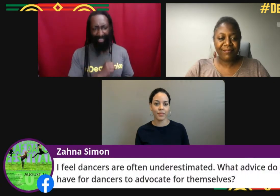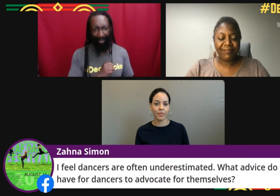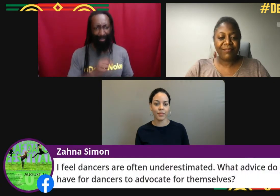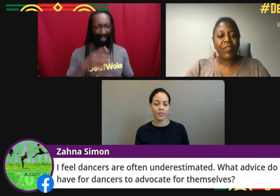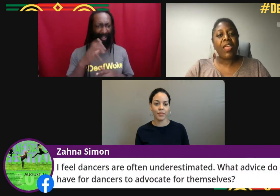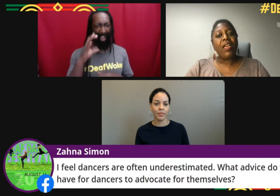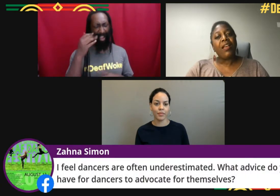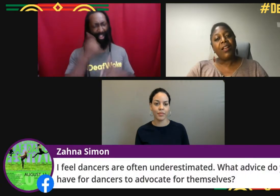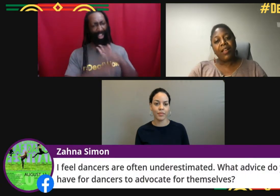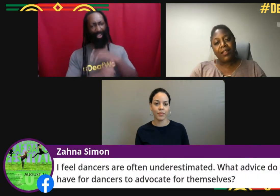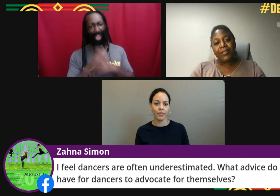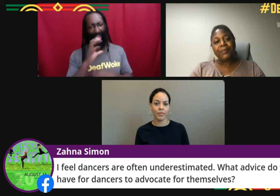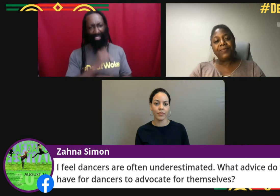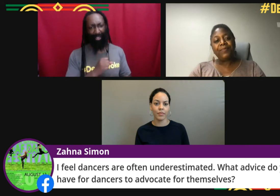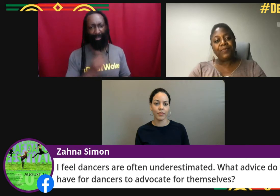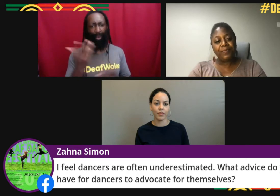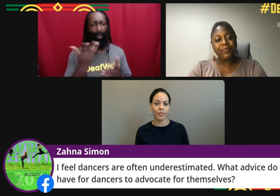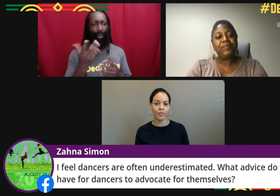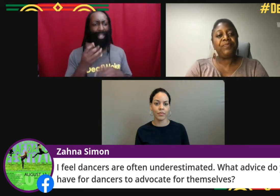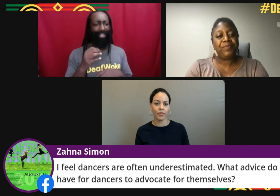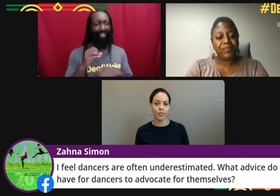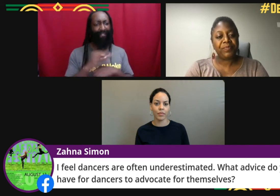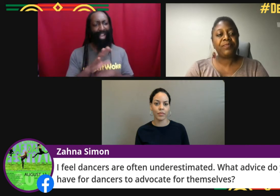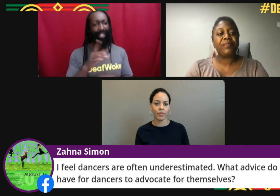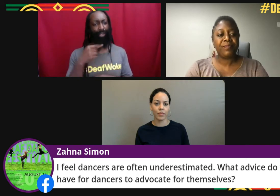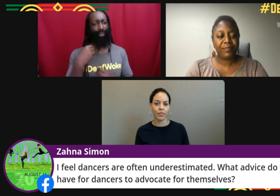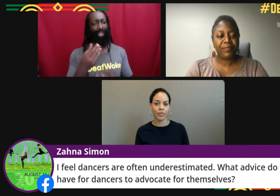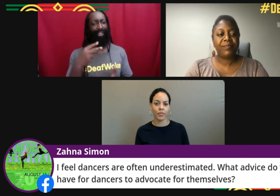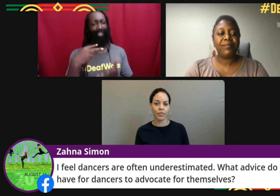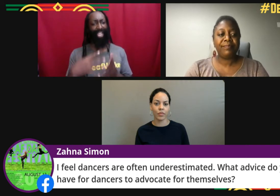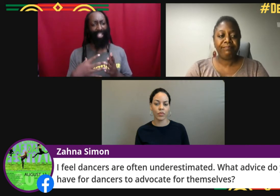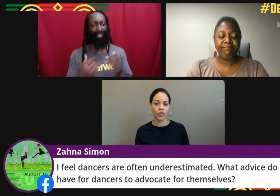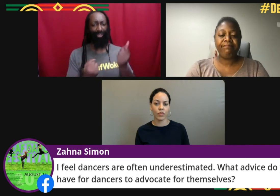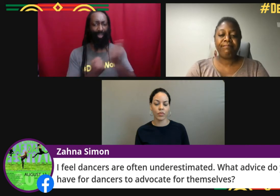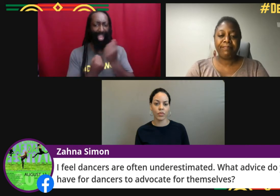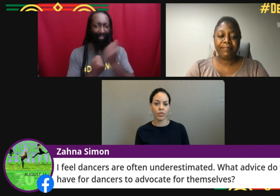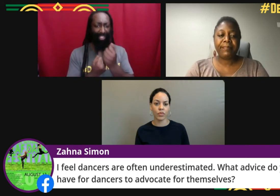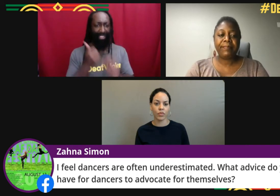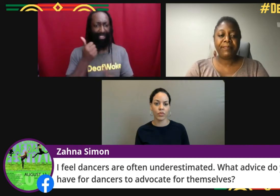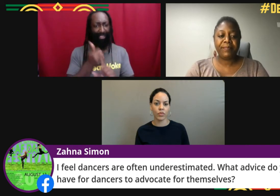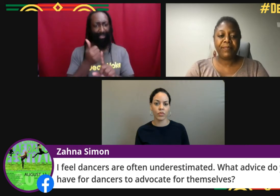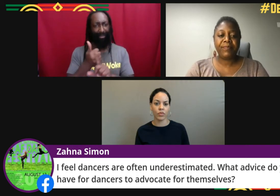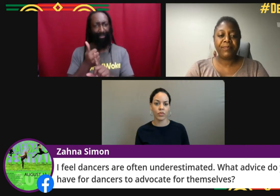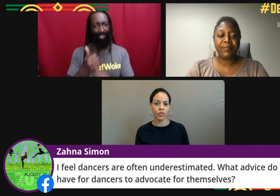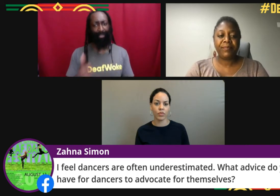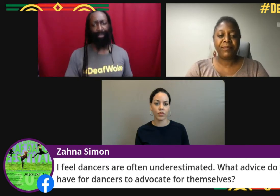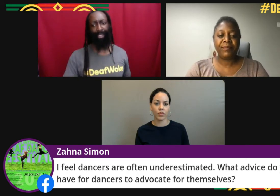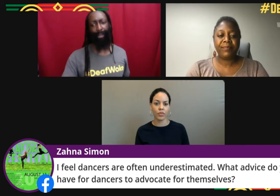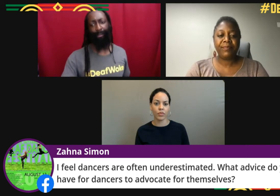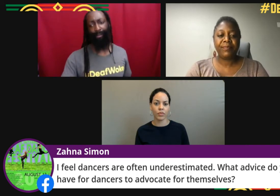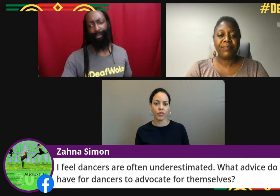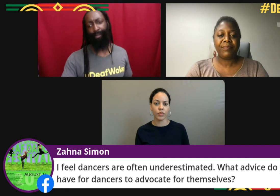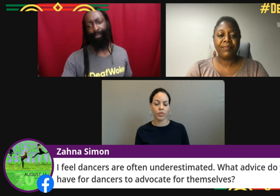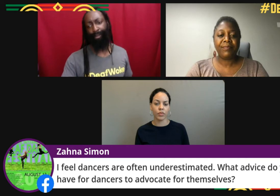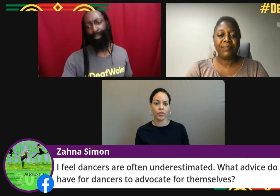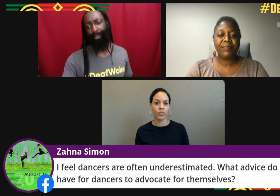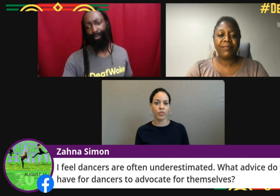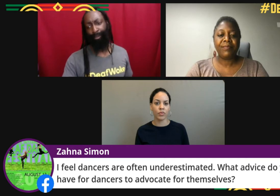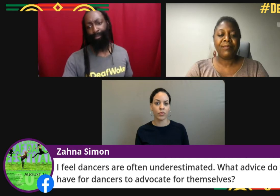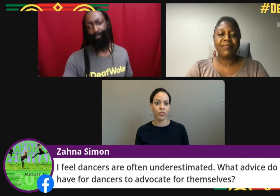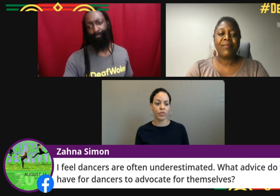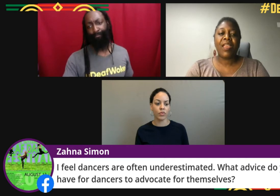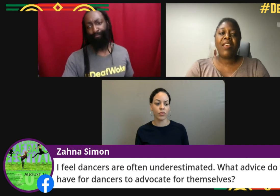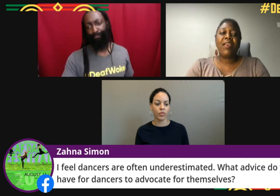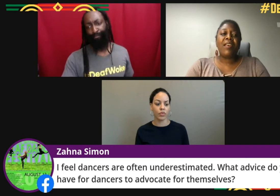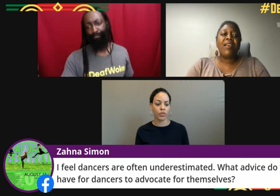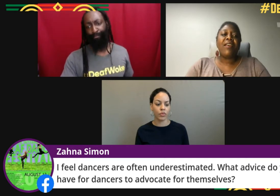So question is, I feel dancers are often underestimated. What advice do you have for dancers to advocate for themselves?